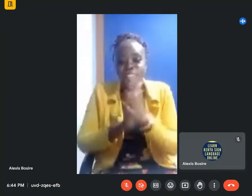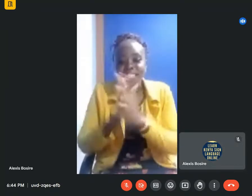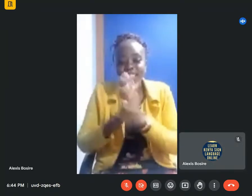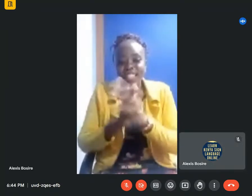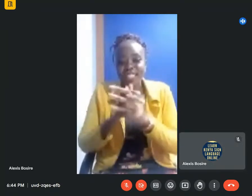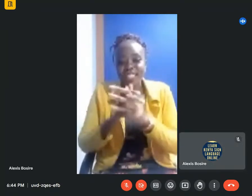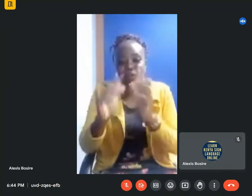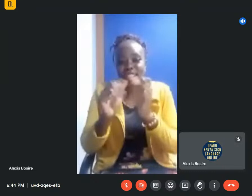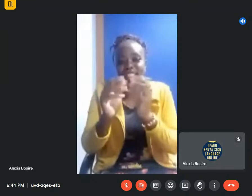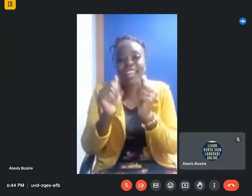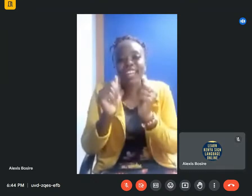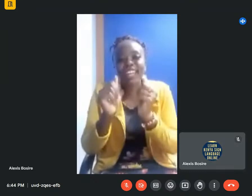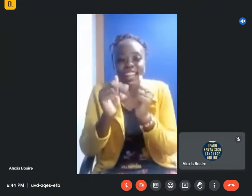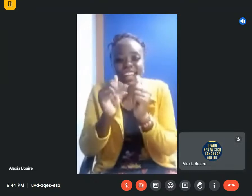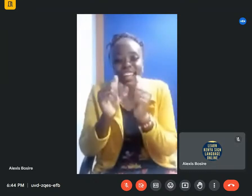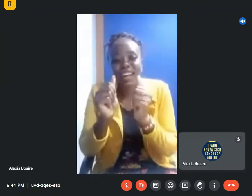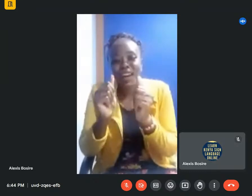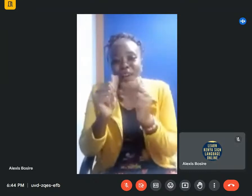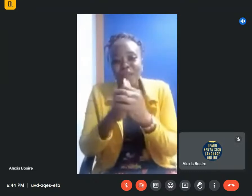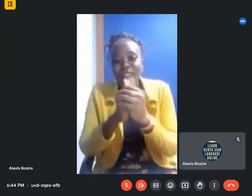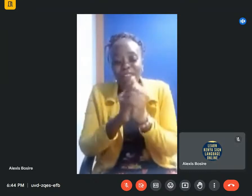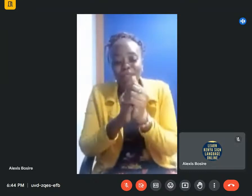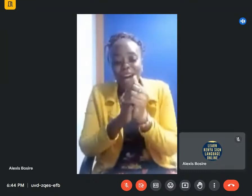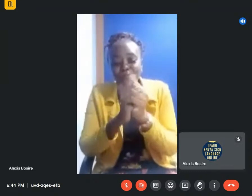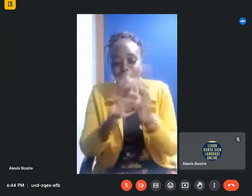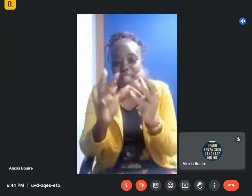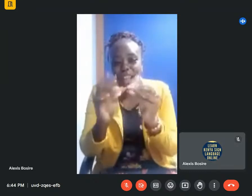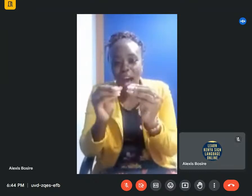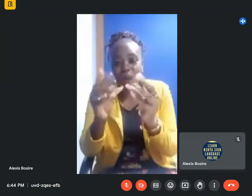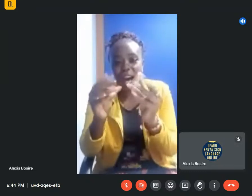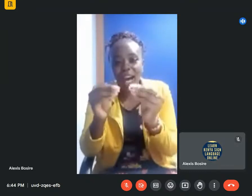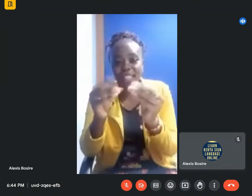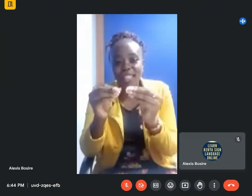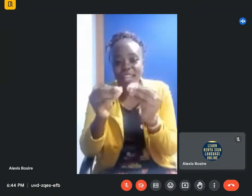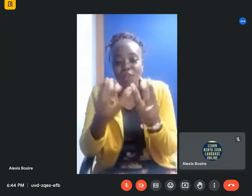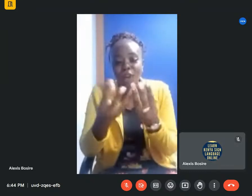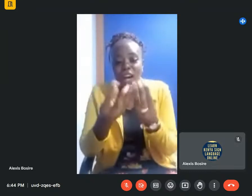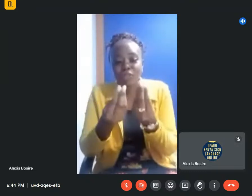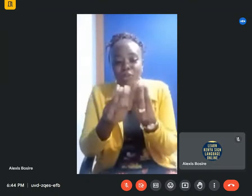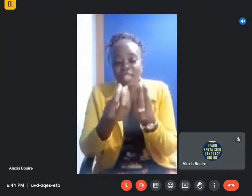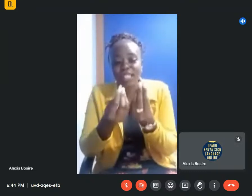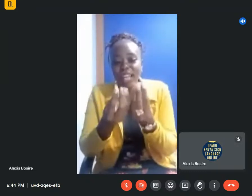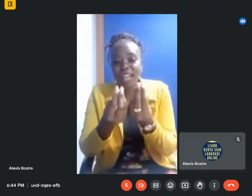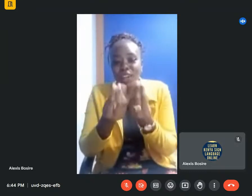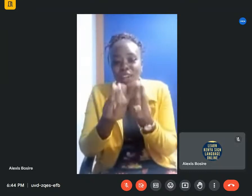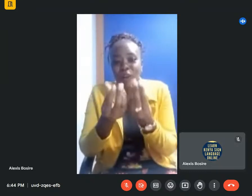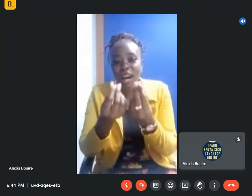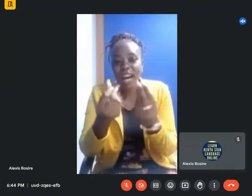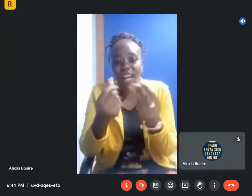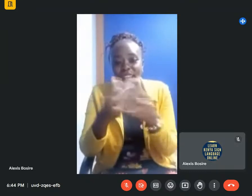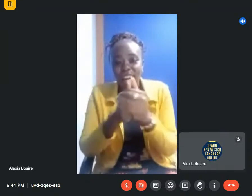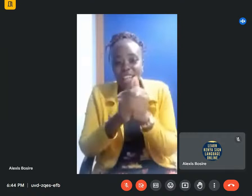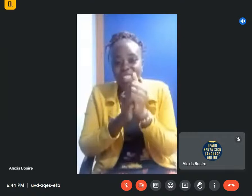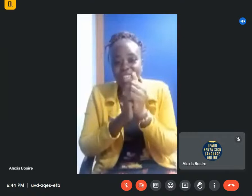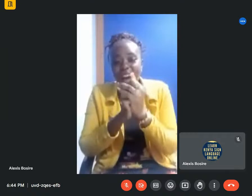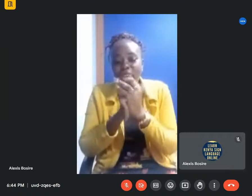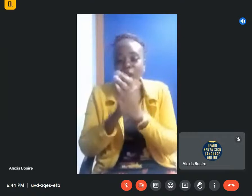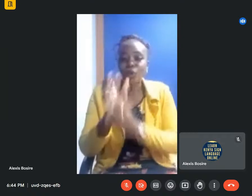kazi. This is what we'll work with, our hands. You have to easen your hands. How?